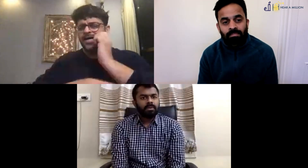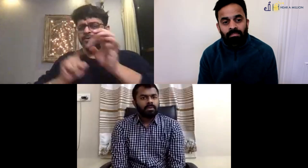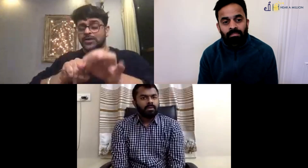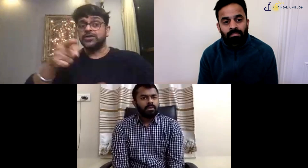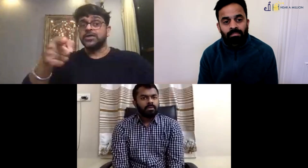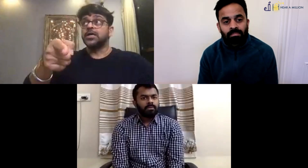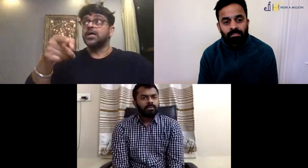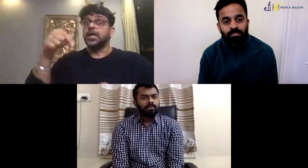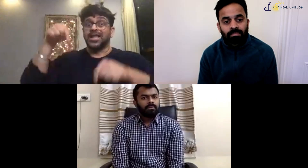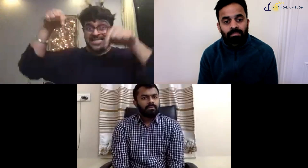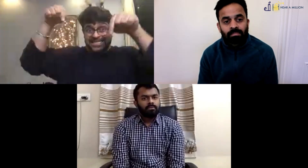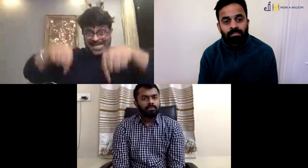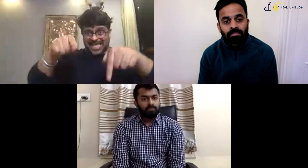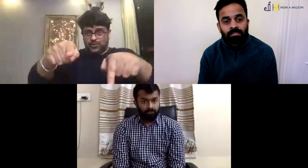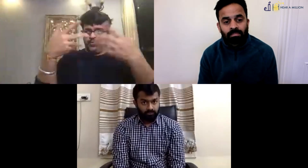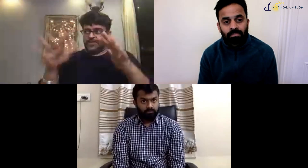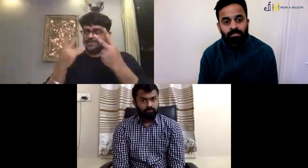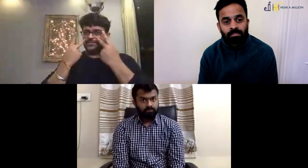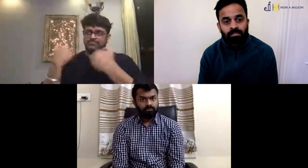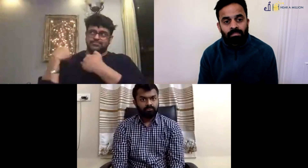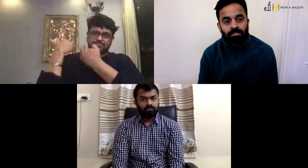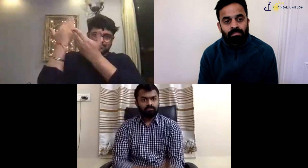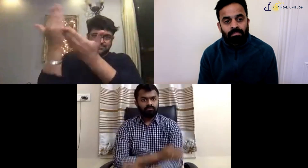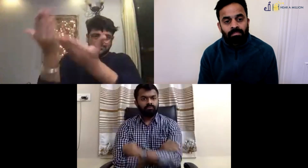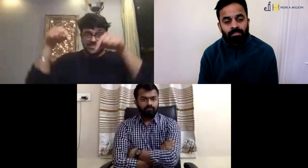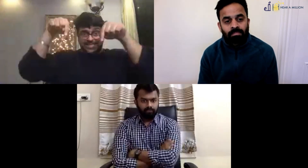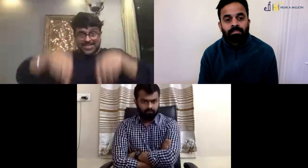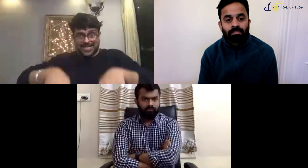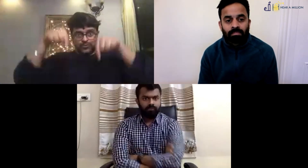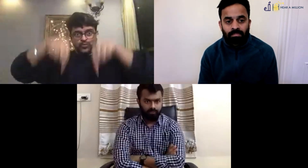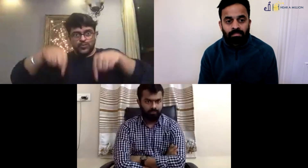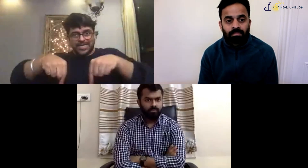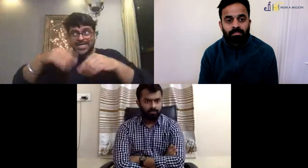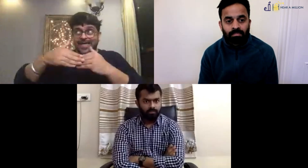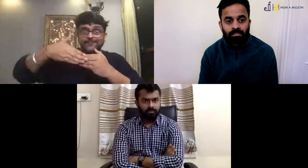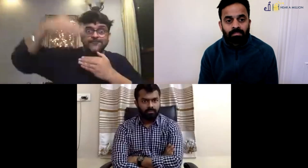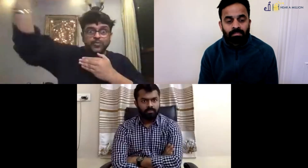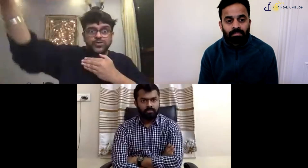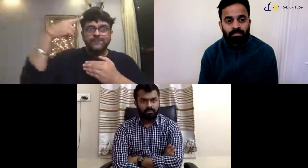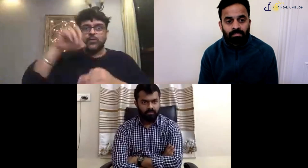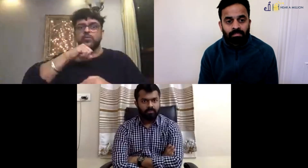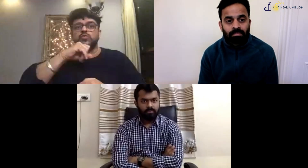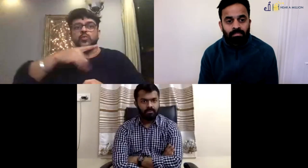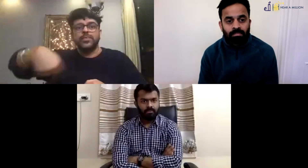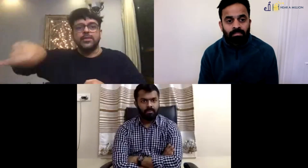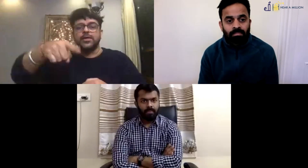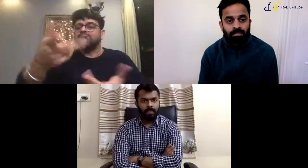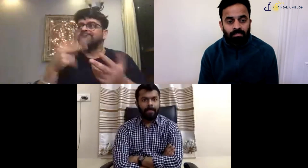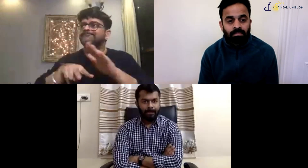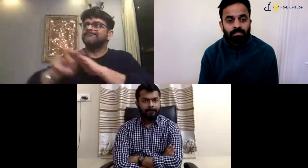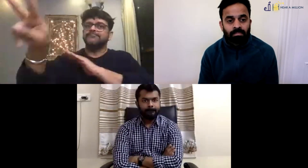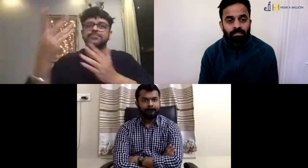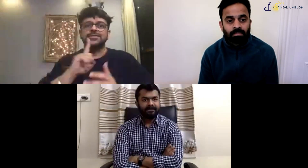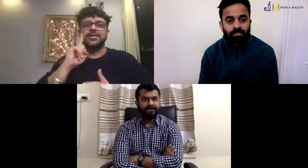the awareness. Just last question. Now that you've been seeing today the future for the